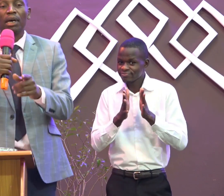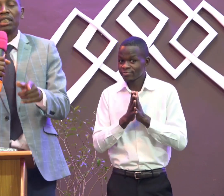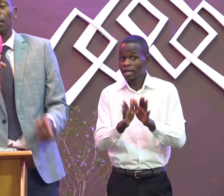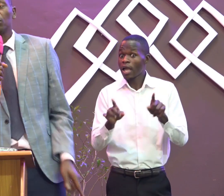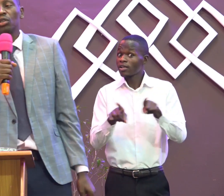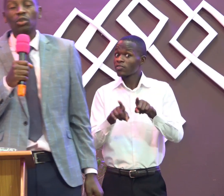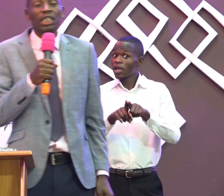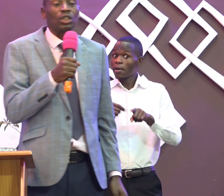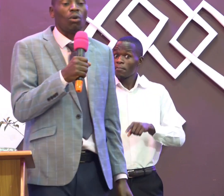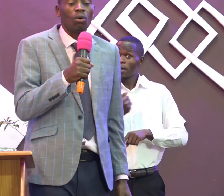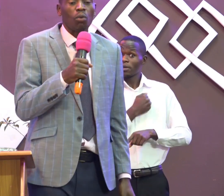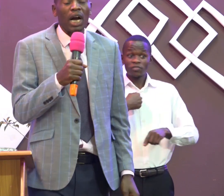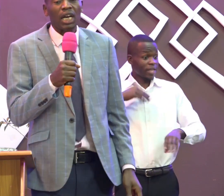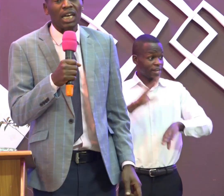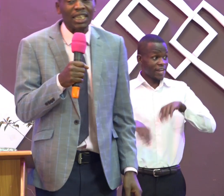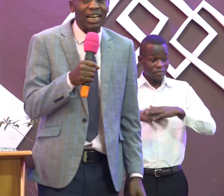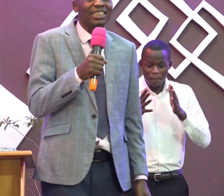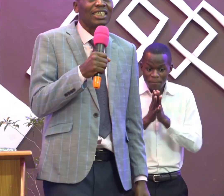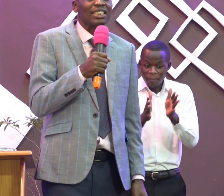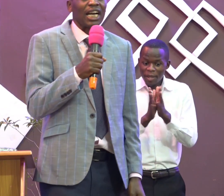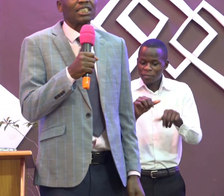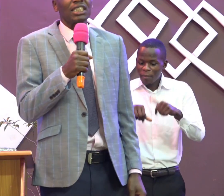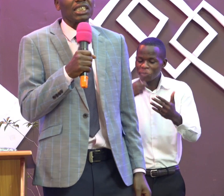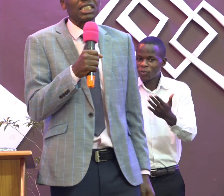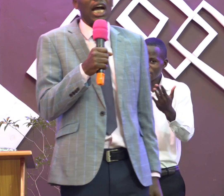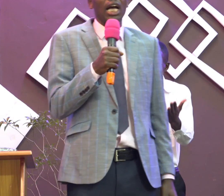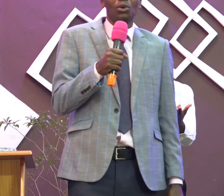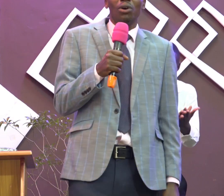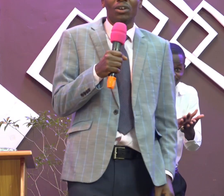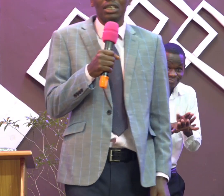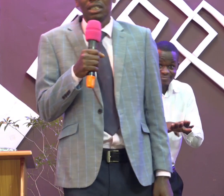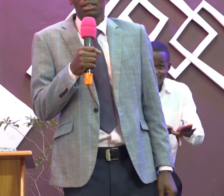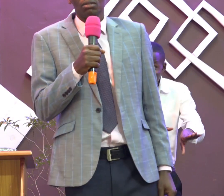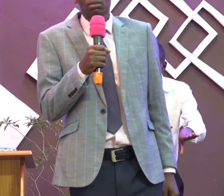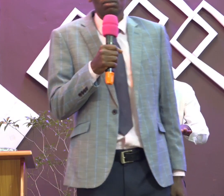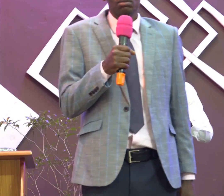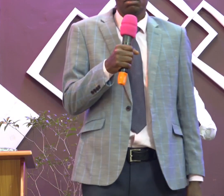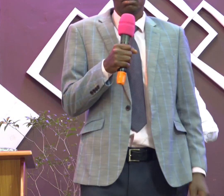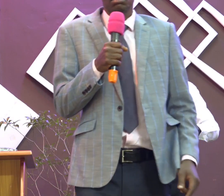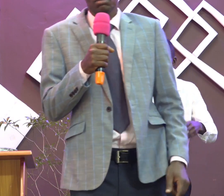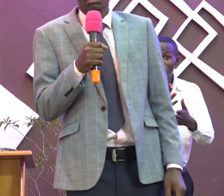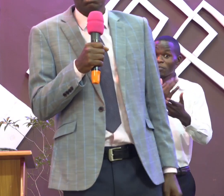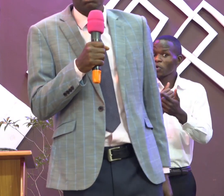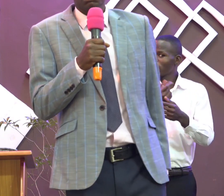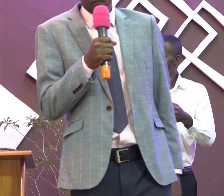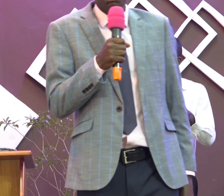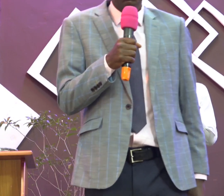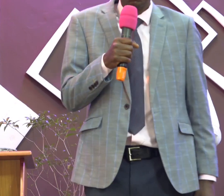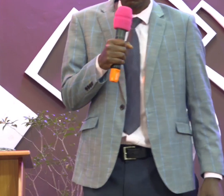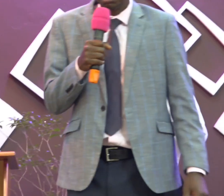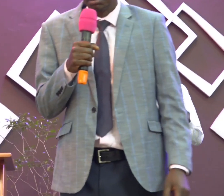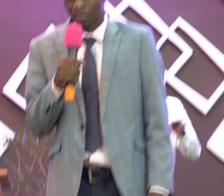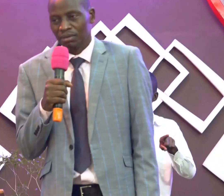ne mama samu nyonyola kino kubanga era kyali kinzizaayo. Because even when I was explaining